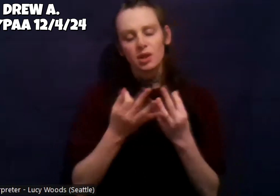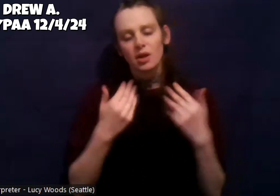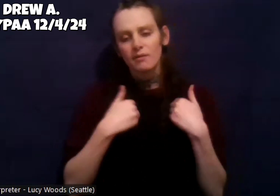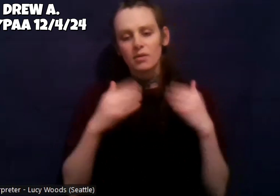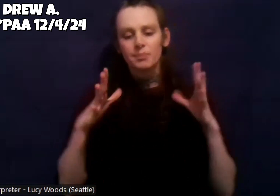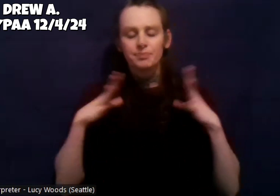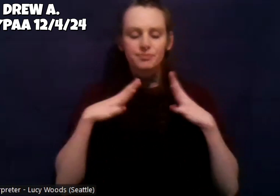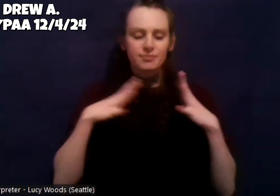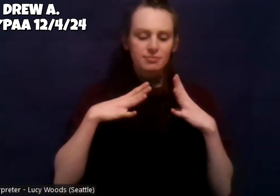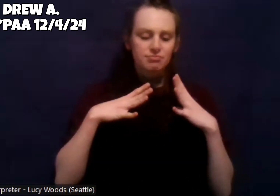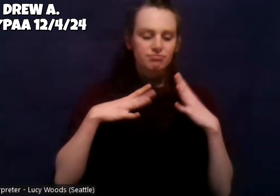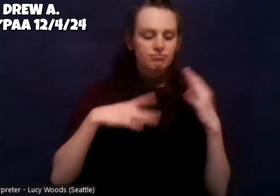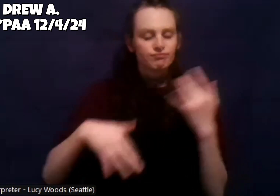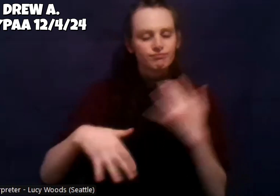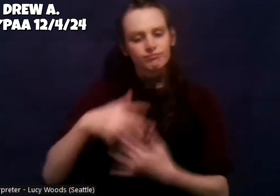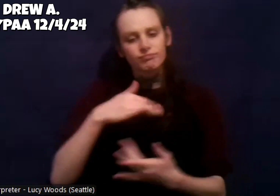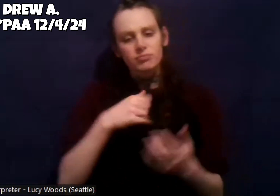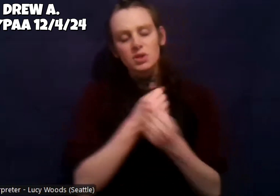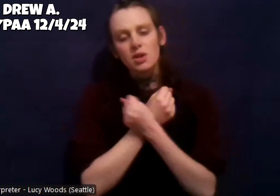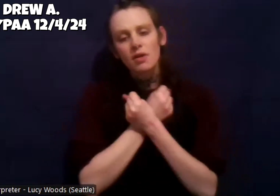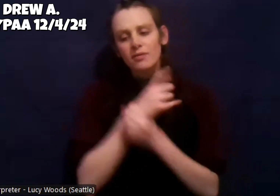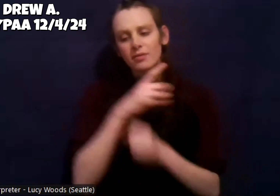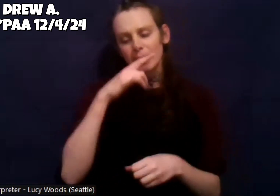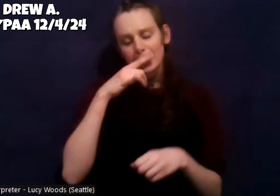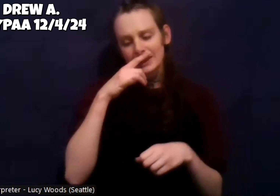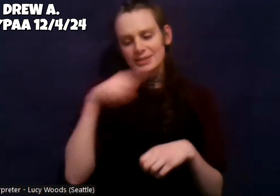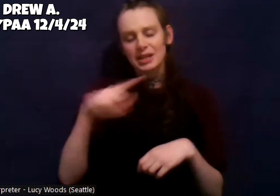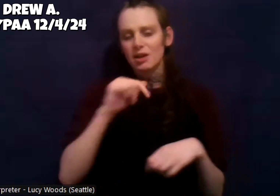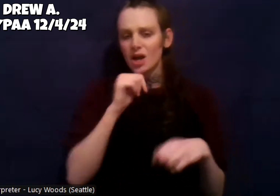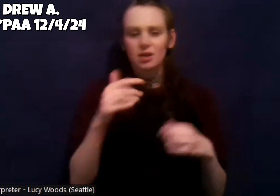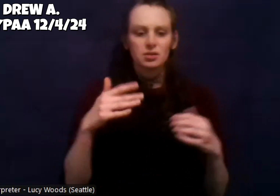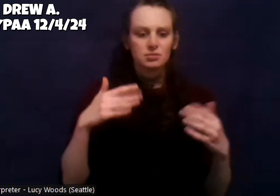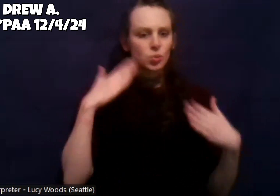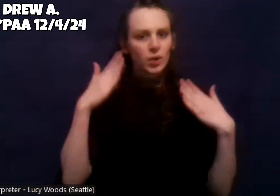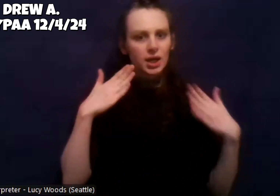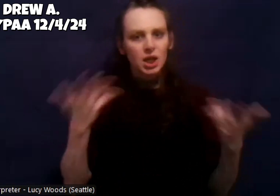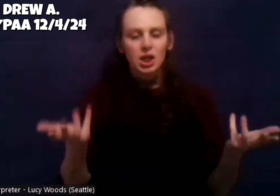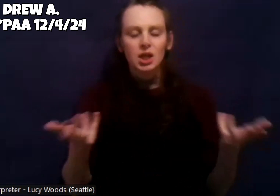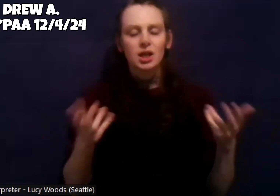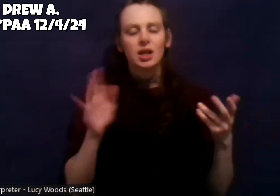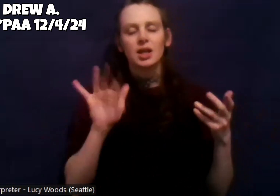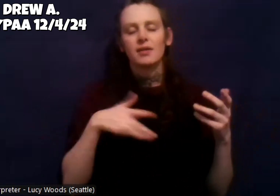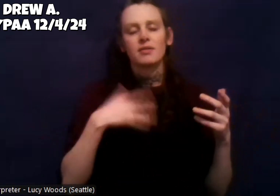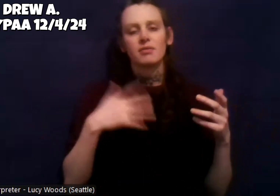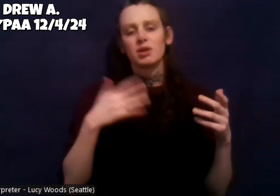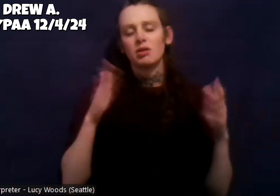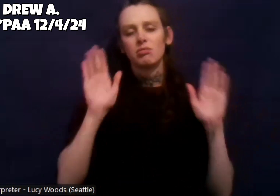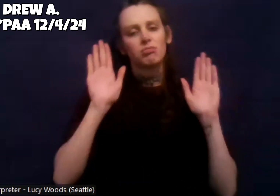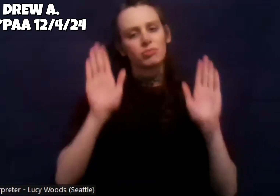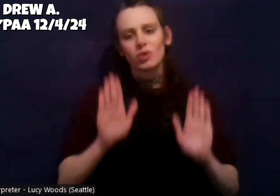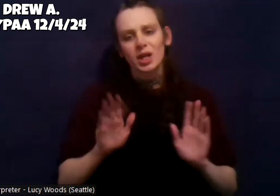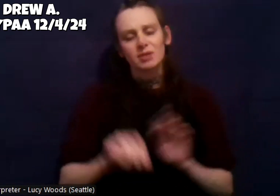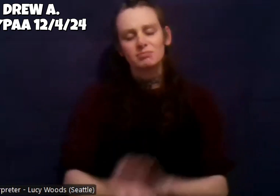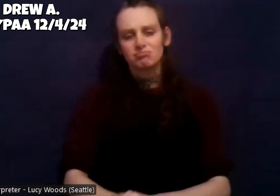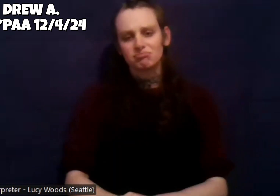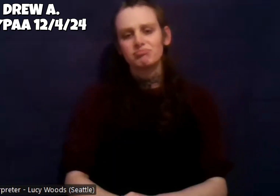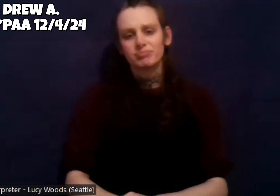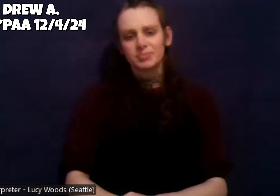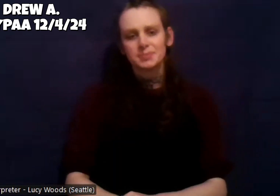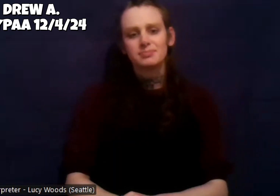that they're not worried about, which is an amazing feeling. Um, but more than